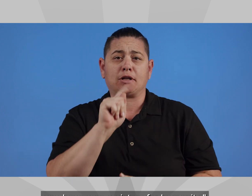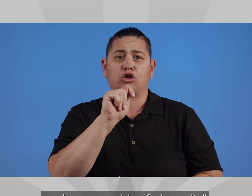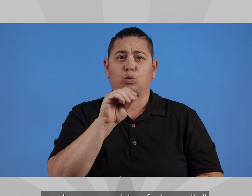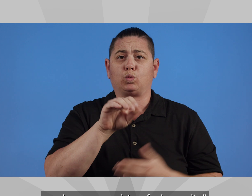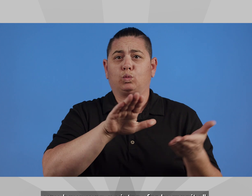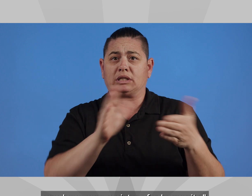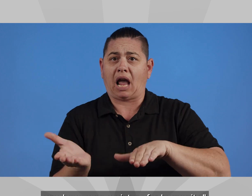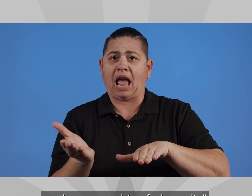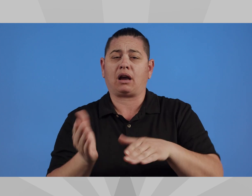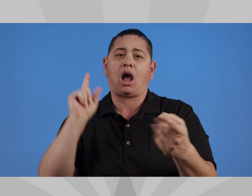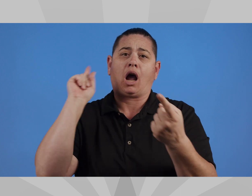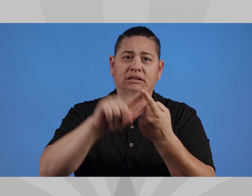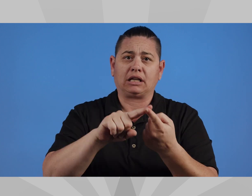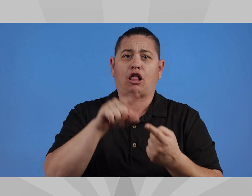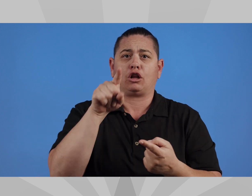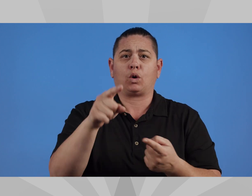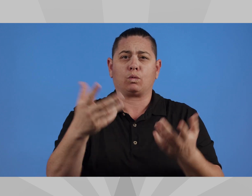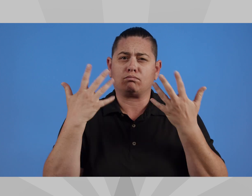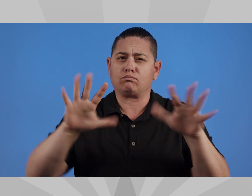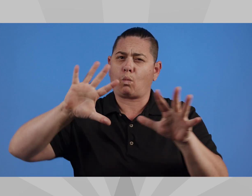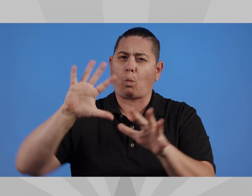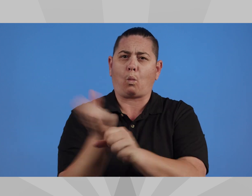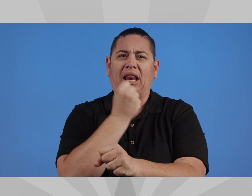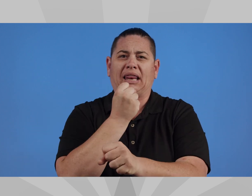victory for humanity."